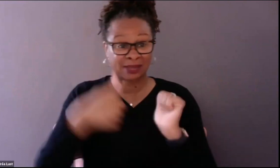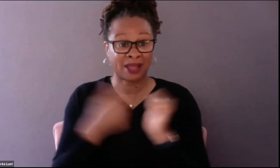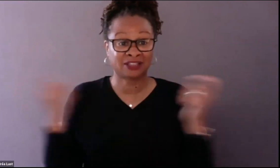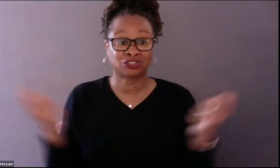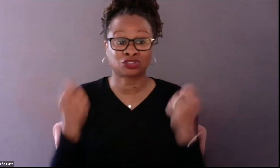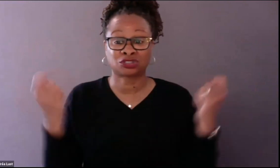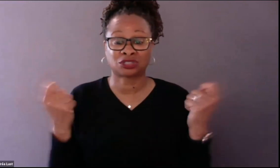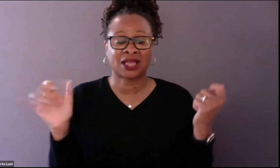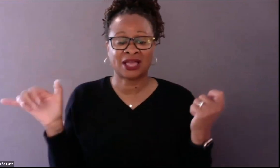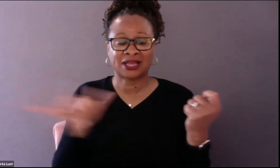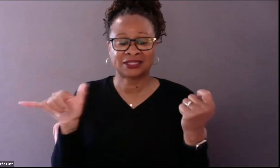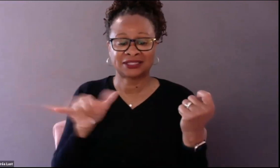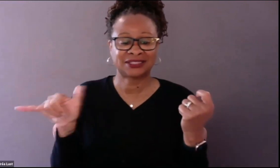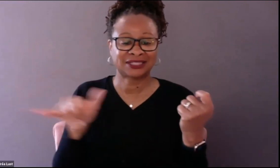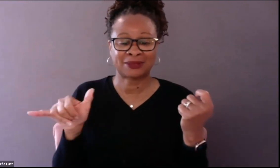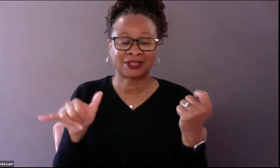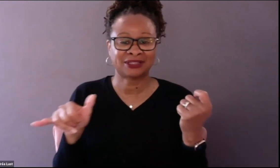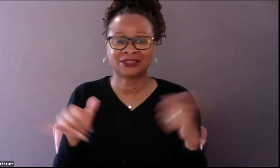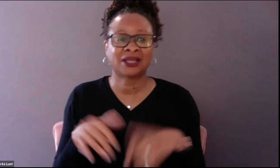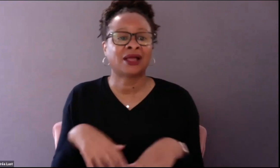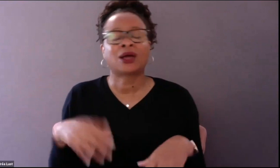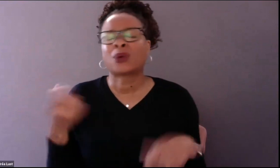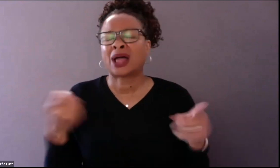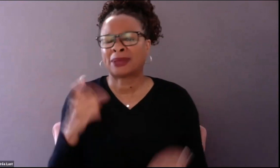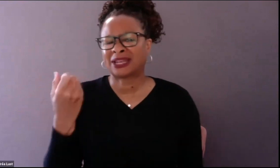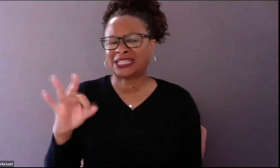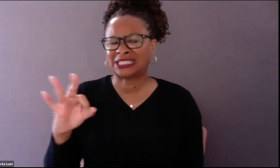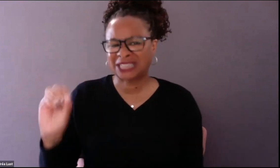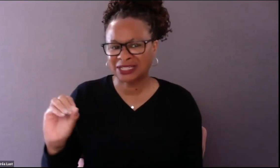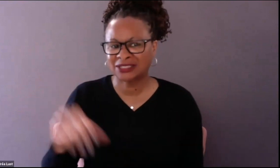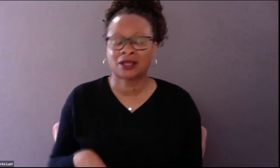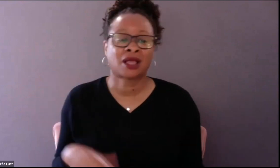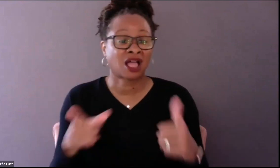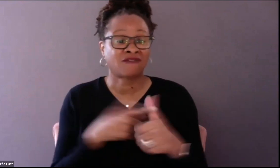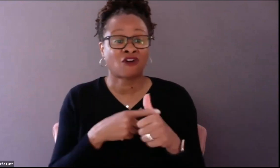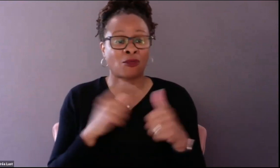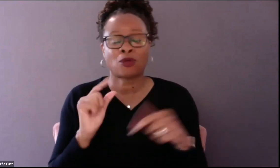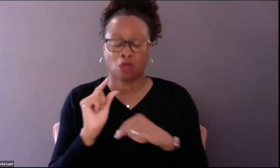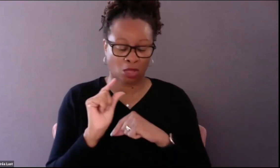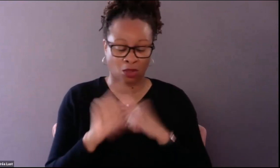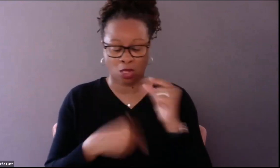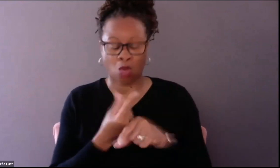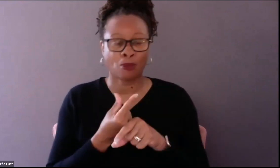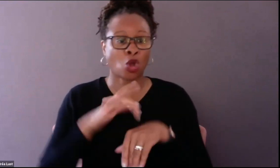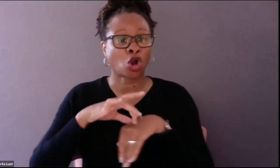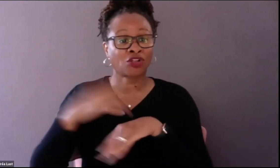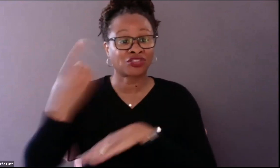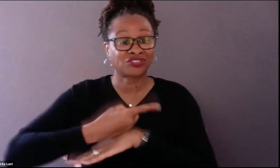something similar to what happened in 1990 with the first Global Earth Day. That is not